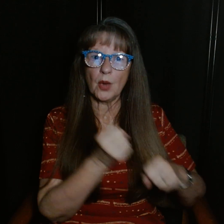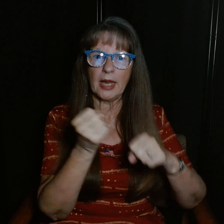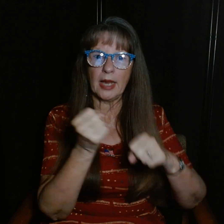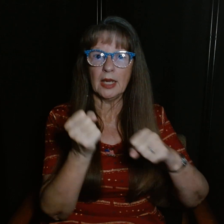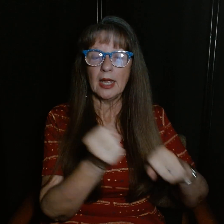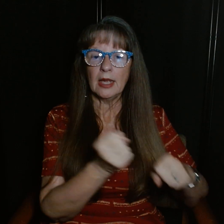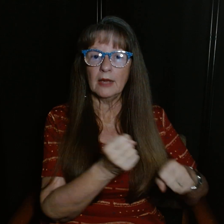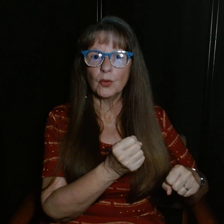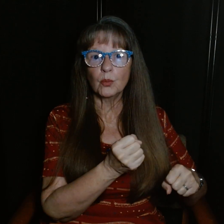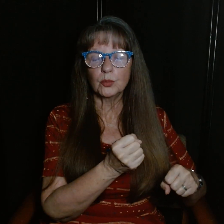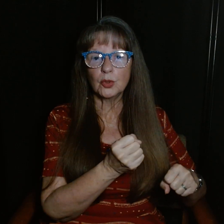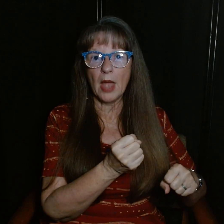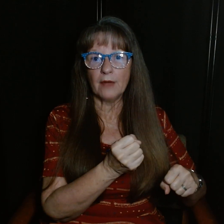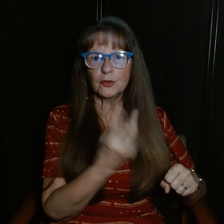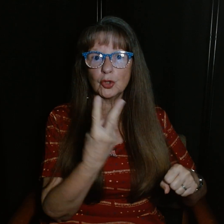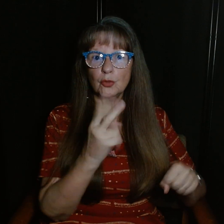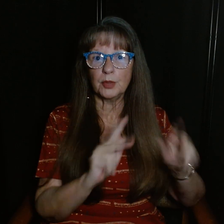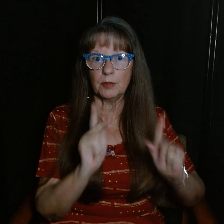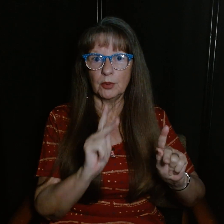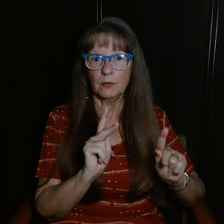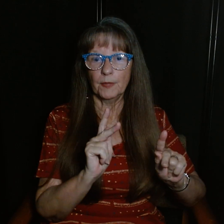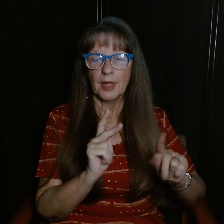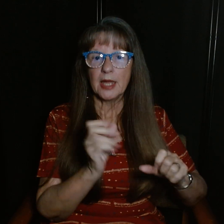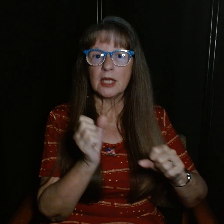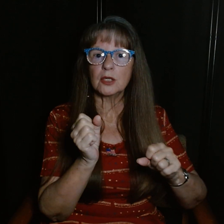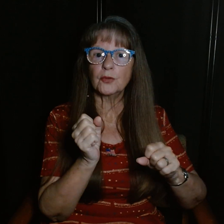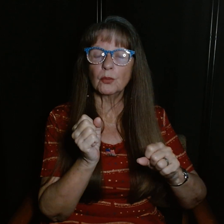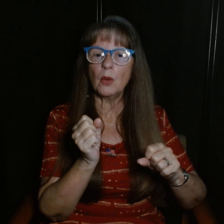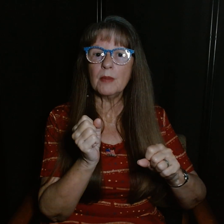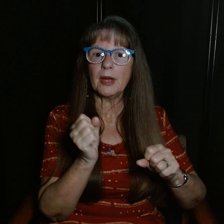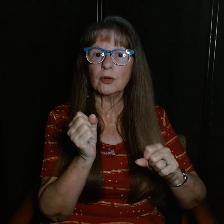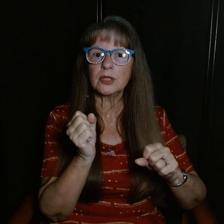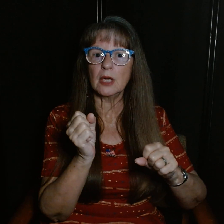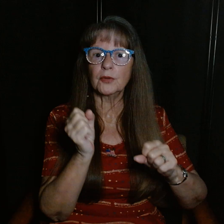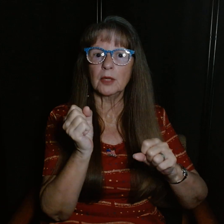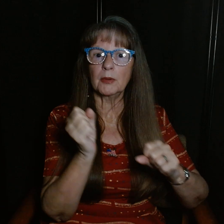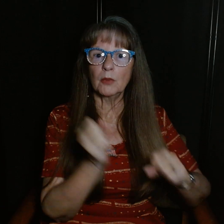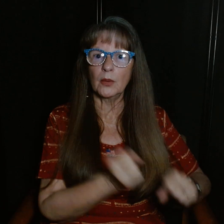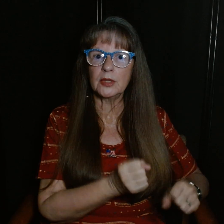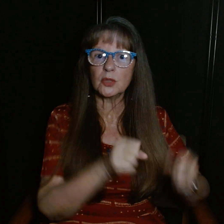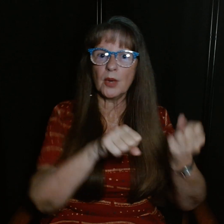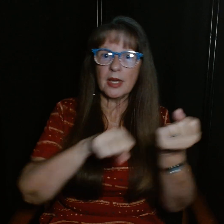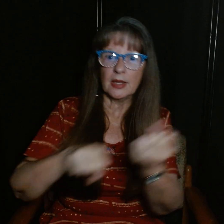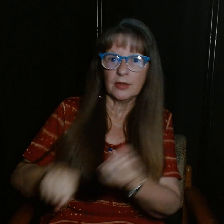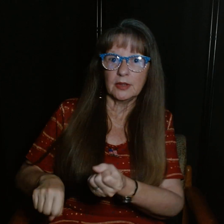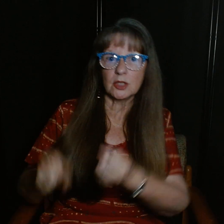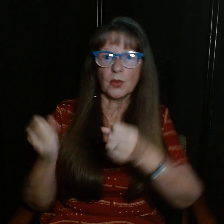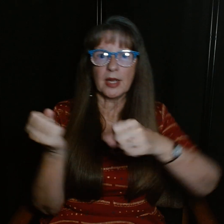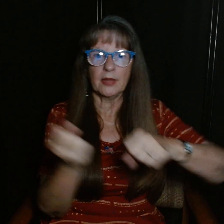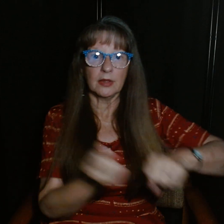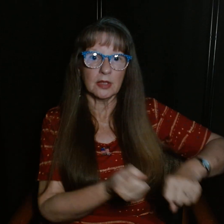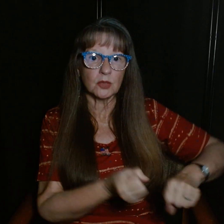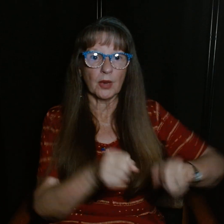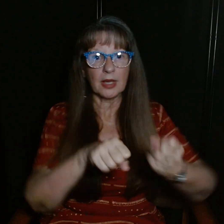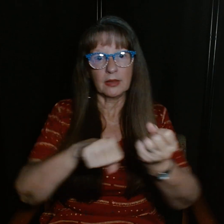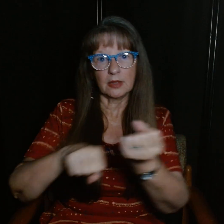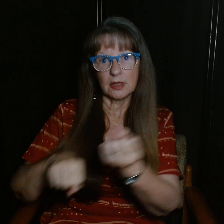way if you have two people. Because if you're rowing by yourself, you're going to be rowing this way, and then this way, and then this way, and then this